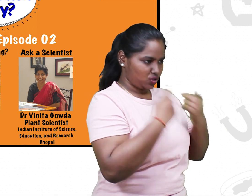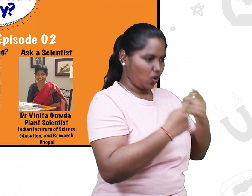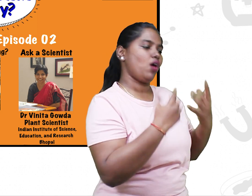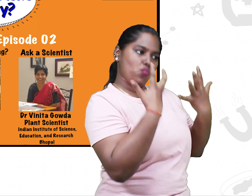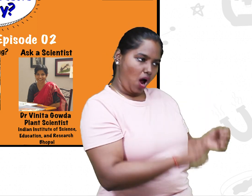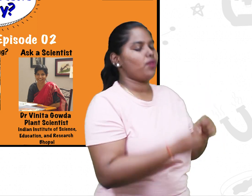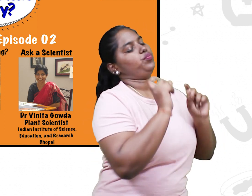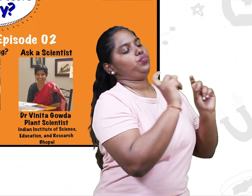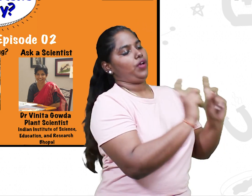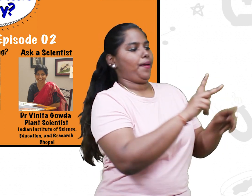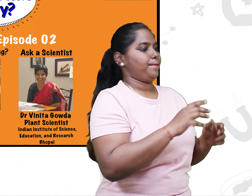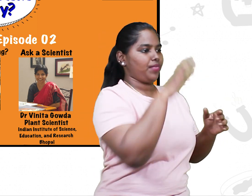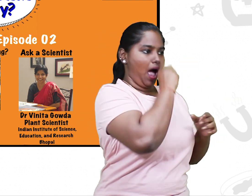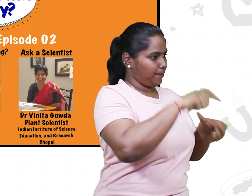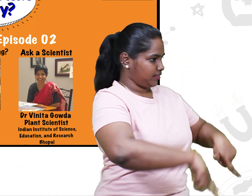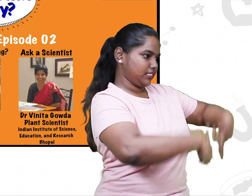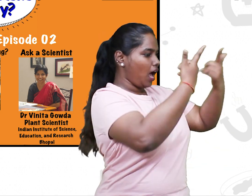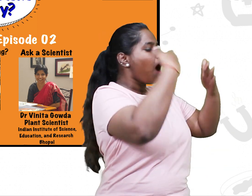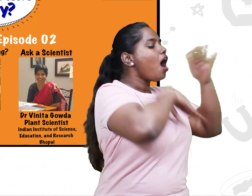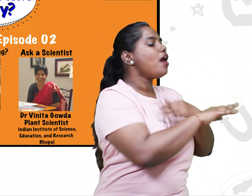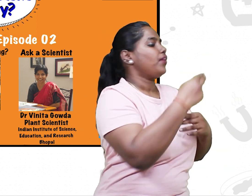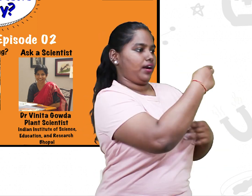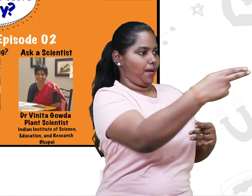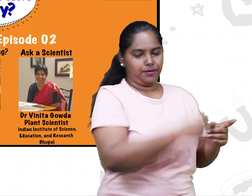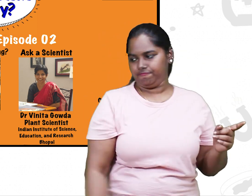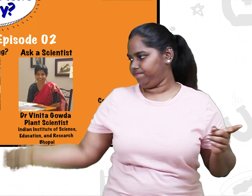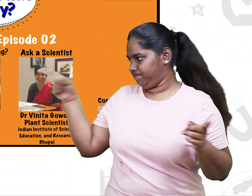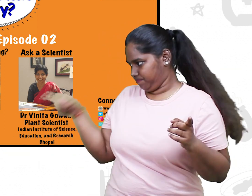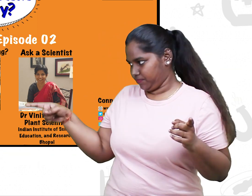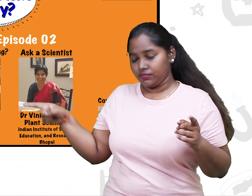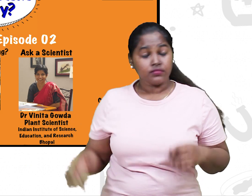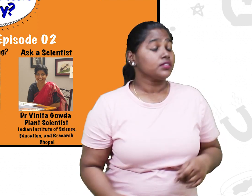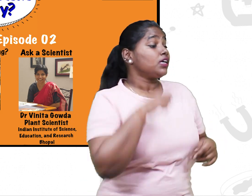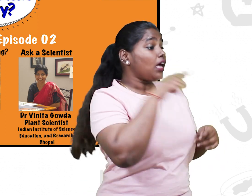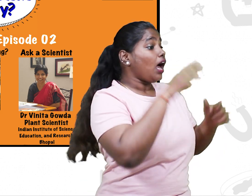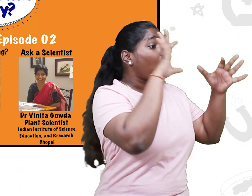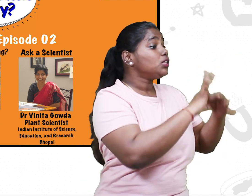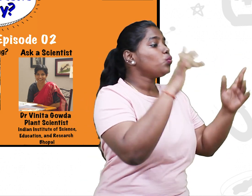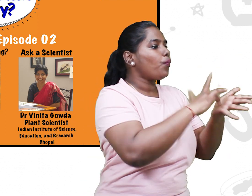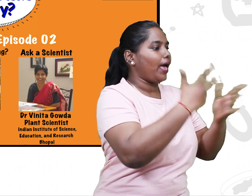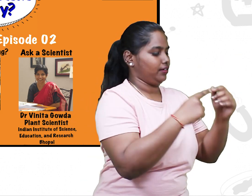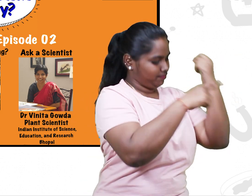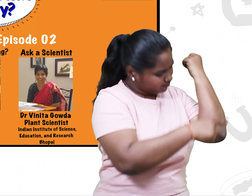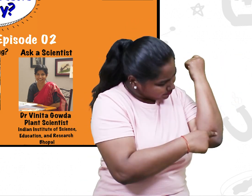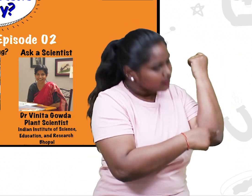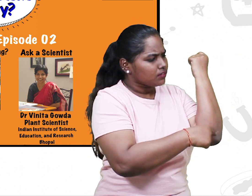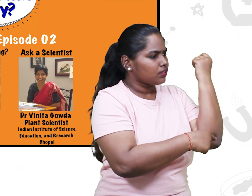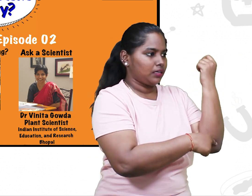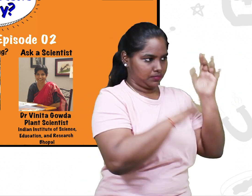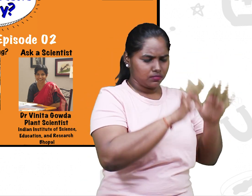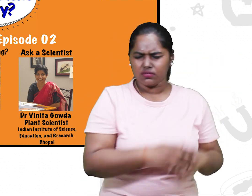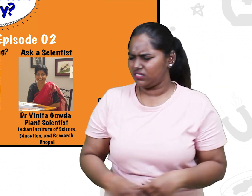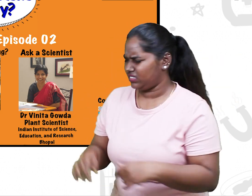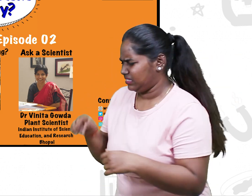growth. The mango tree has a region called meristematic region at its stem's tip.